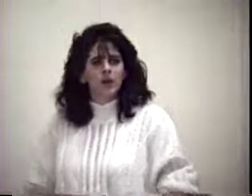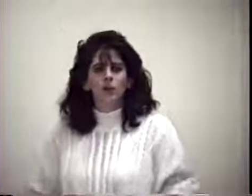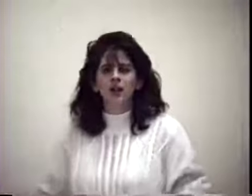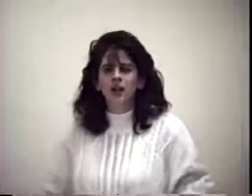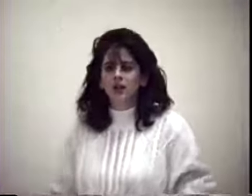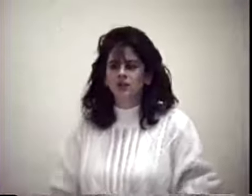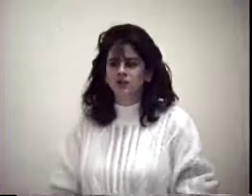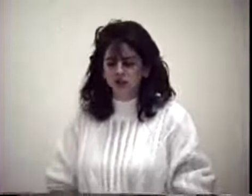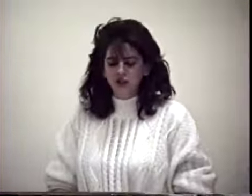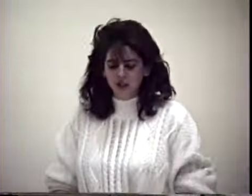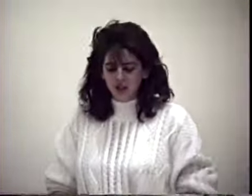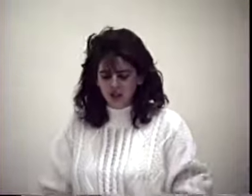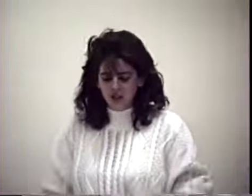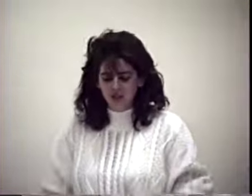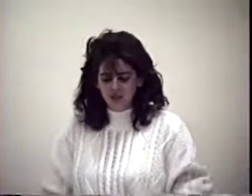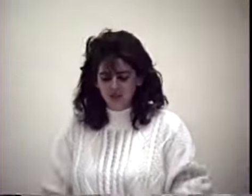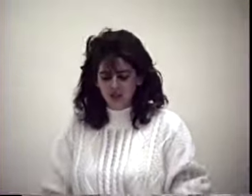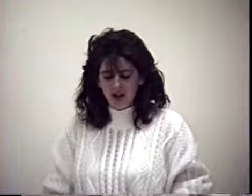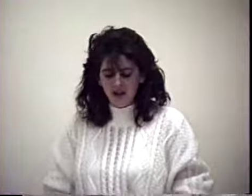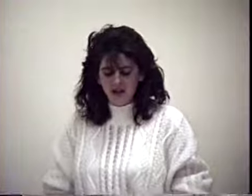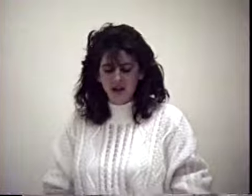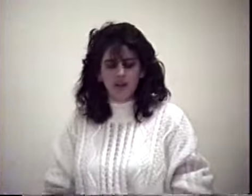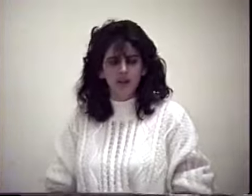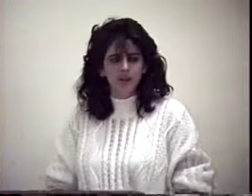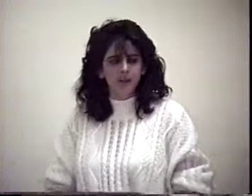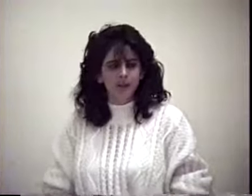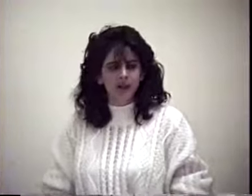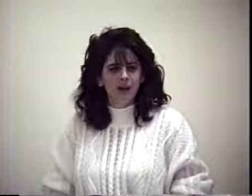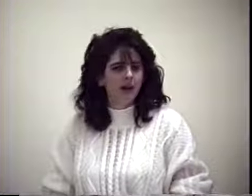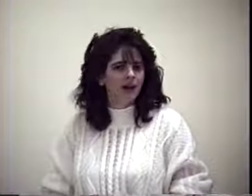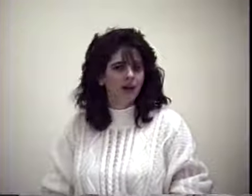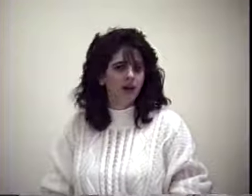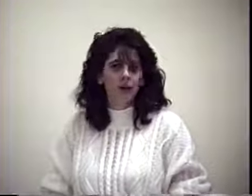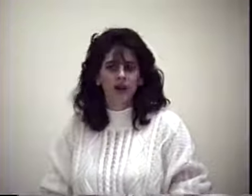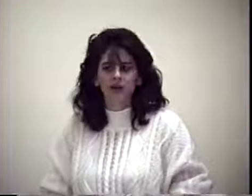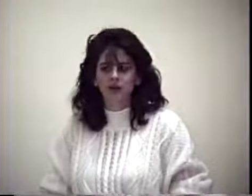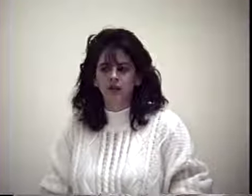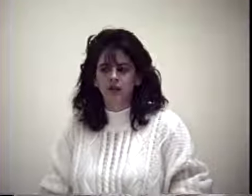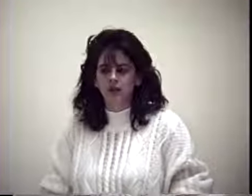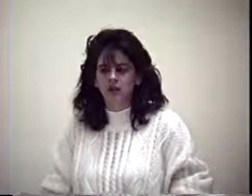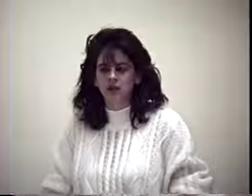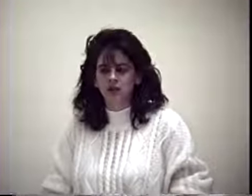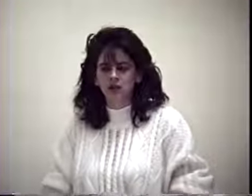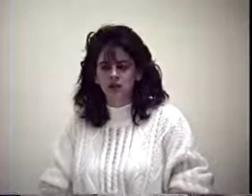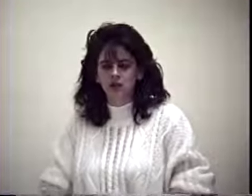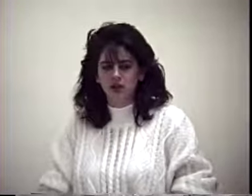When I first started taking this class, I had no idea of my heritage.